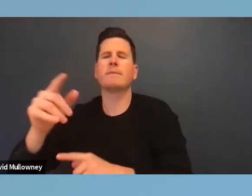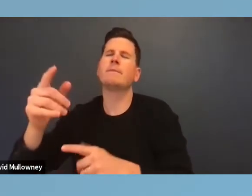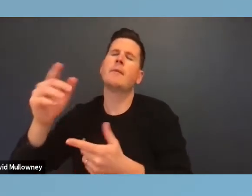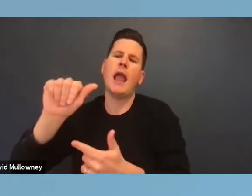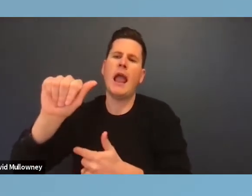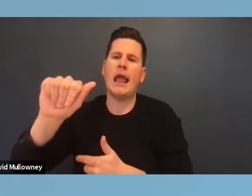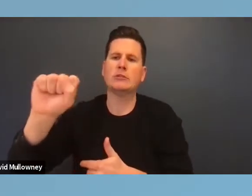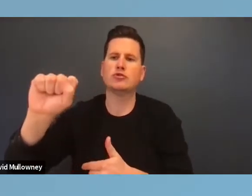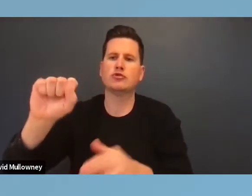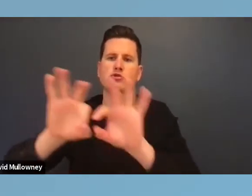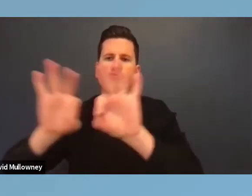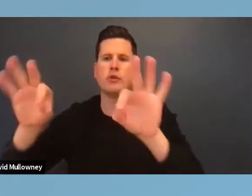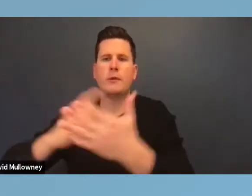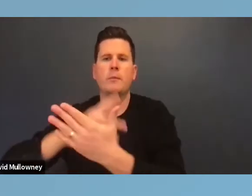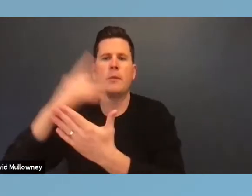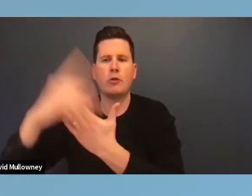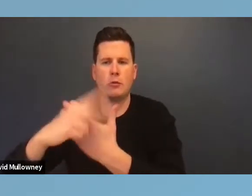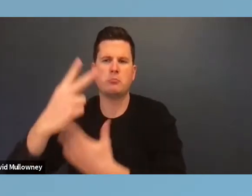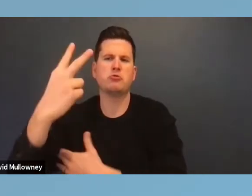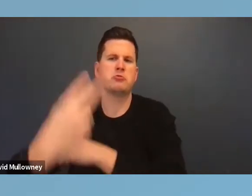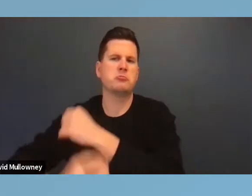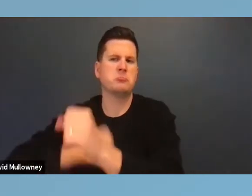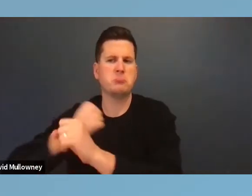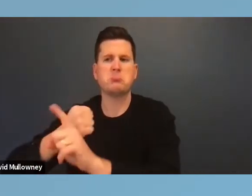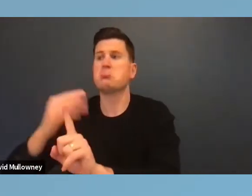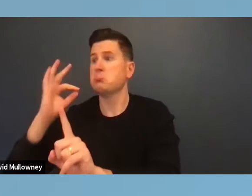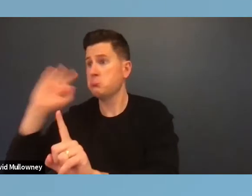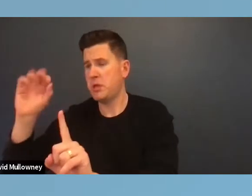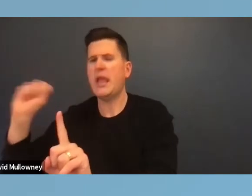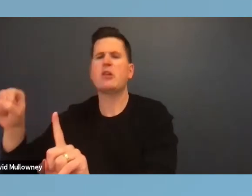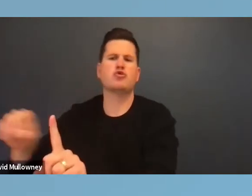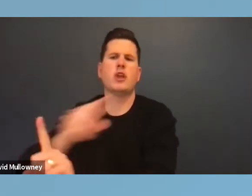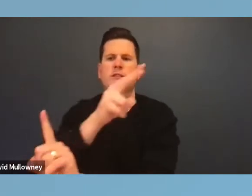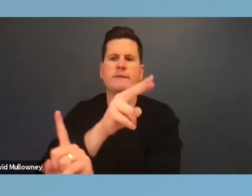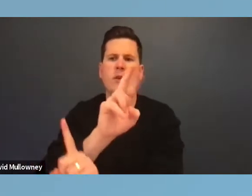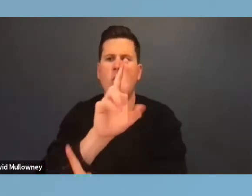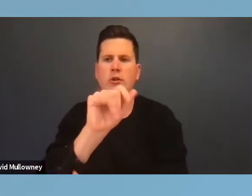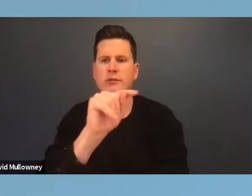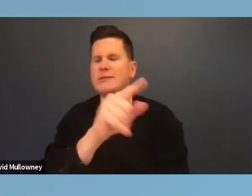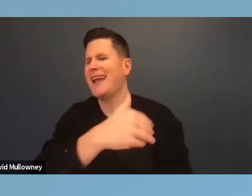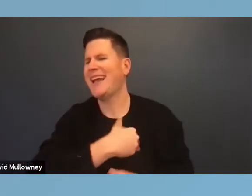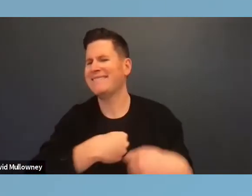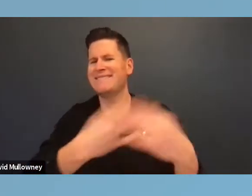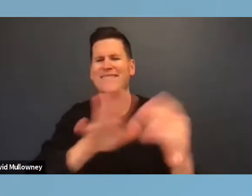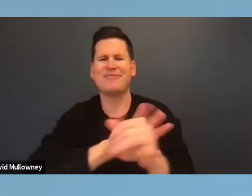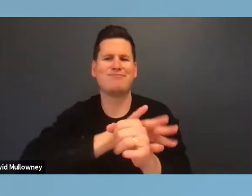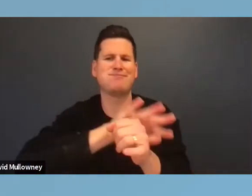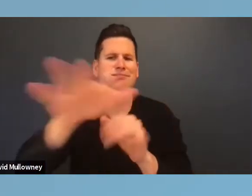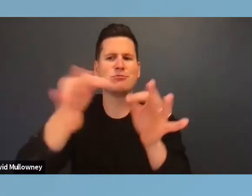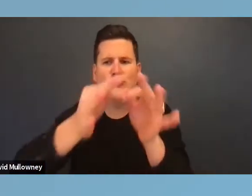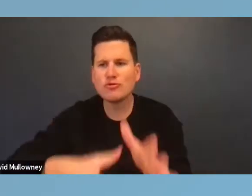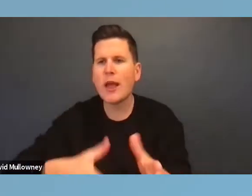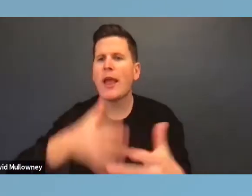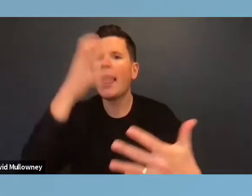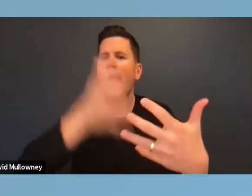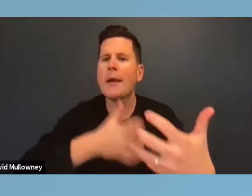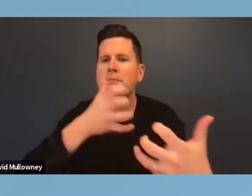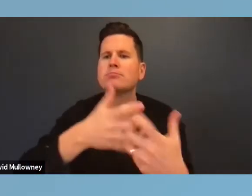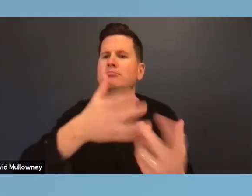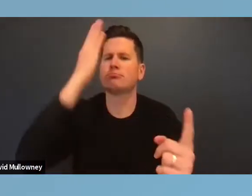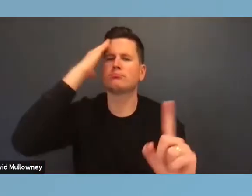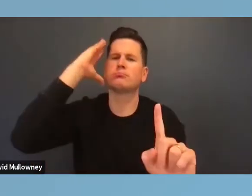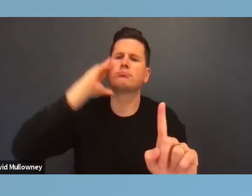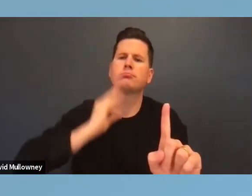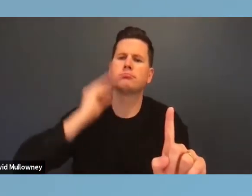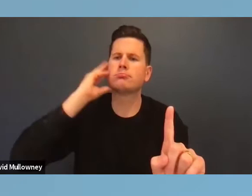New York, and they have an AAS degree program at NTID. And they have plenty of interpreters